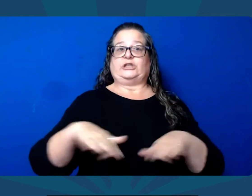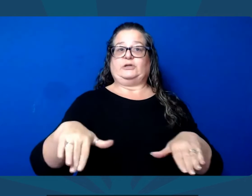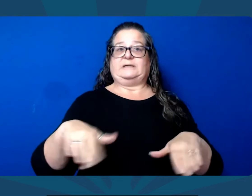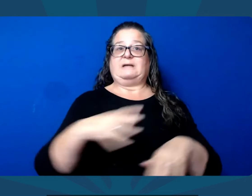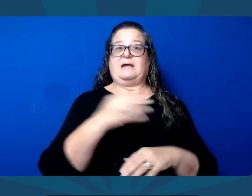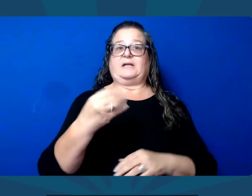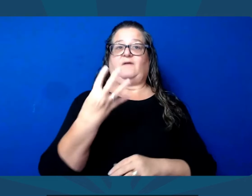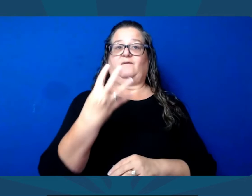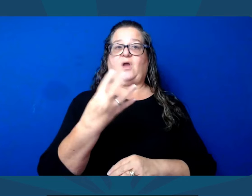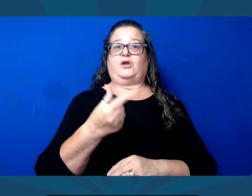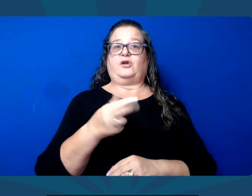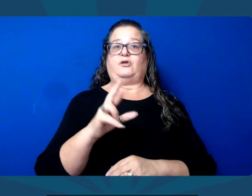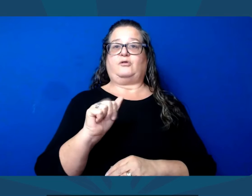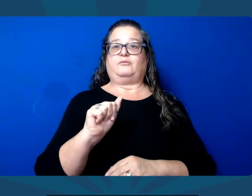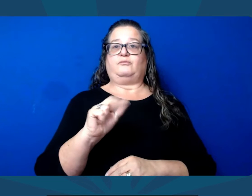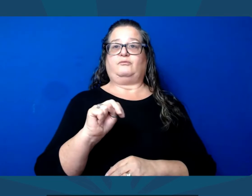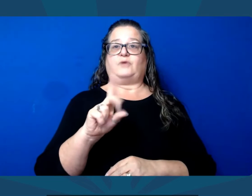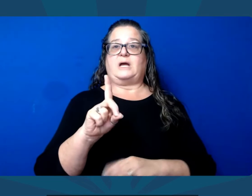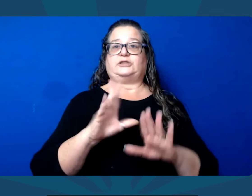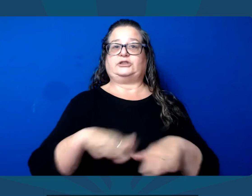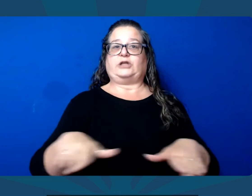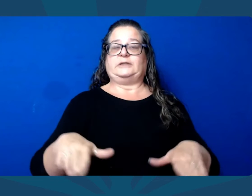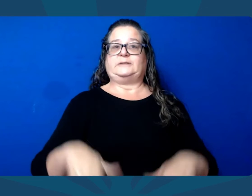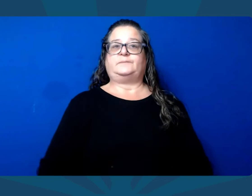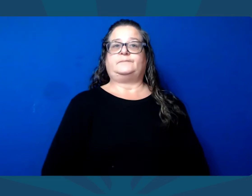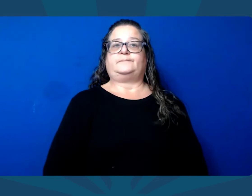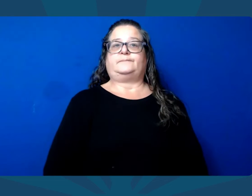they have 4 children and 4 grandchildren.